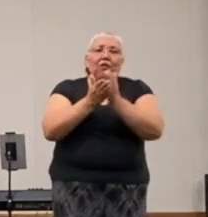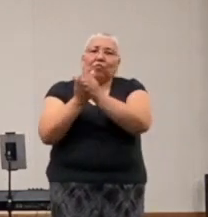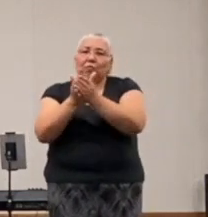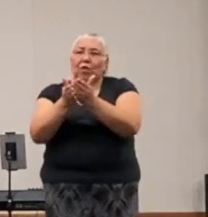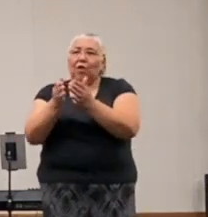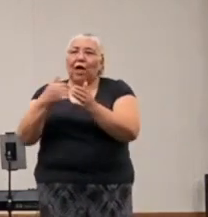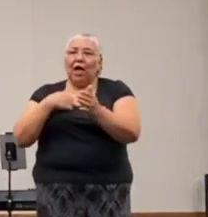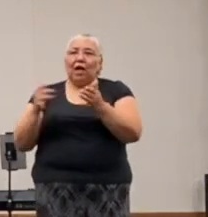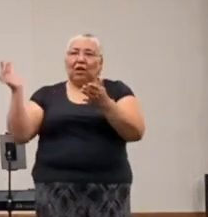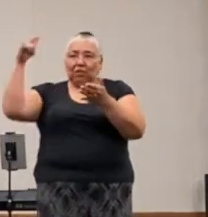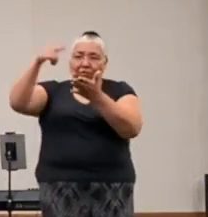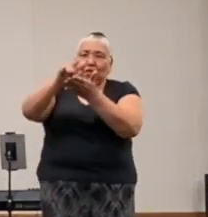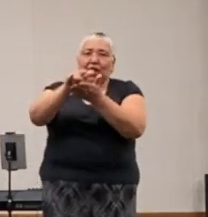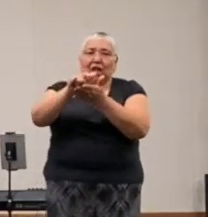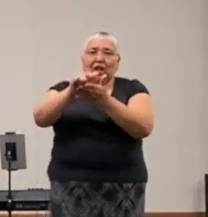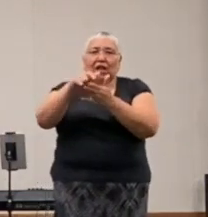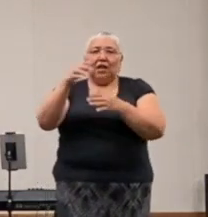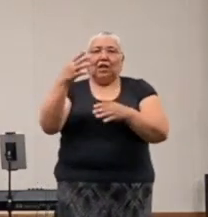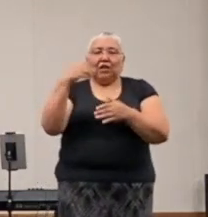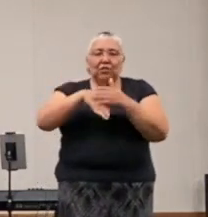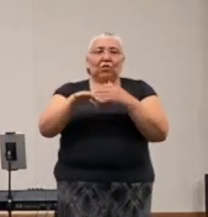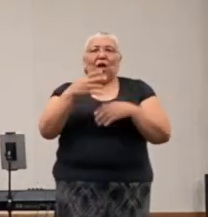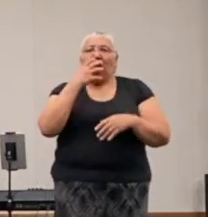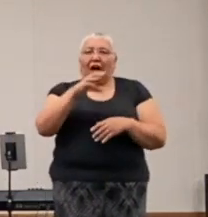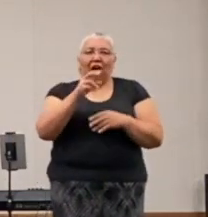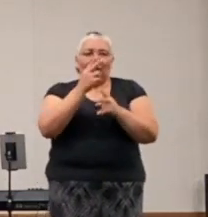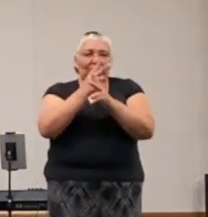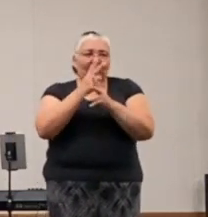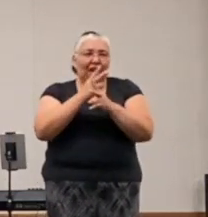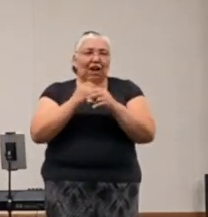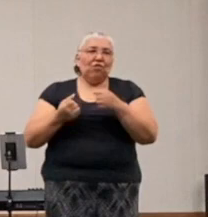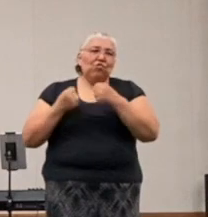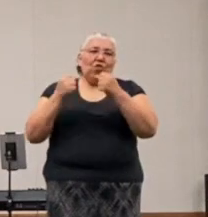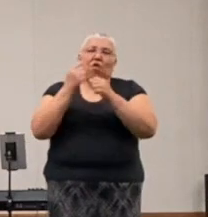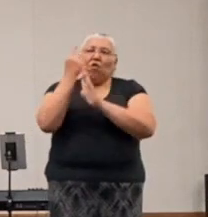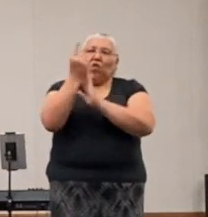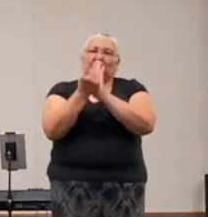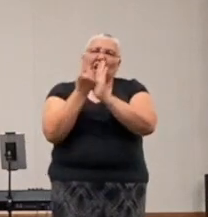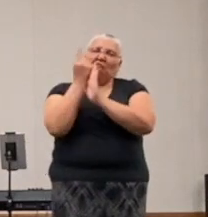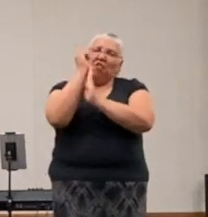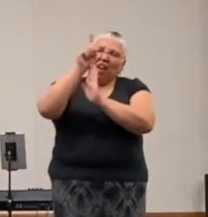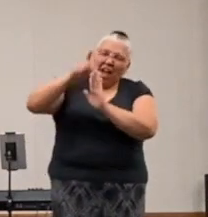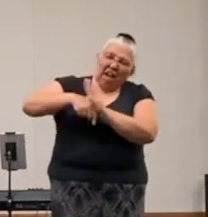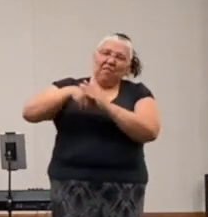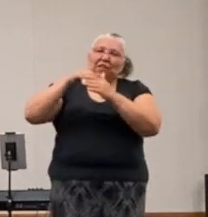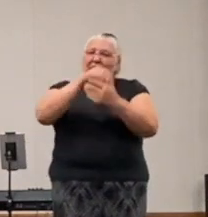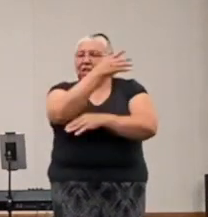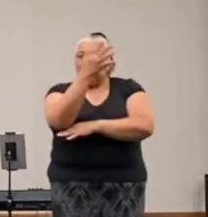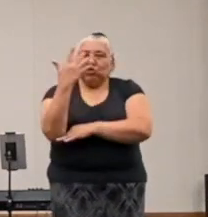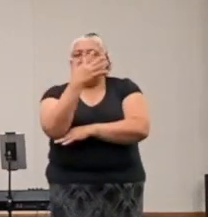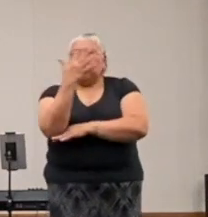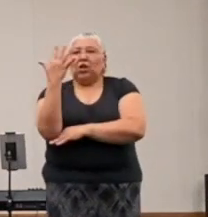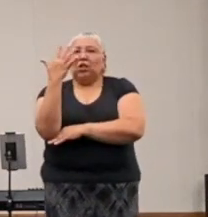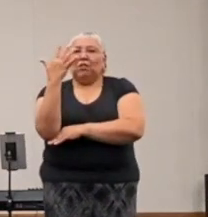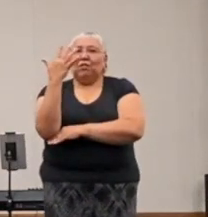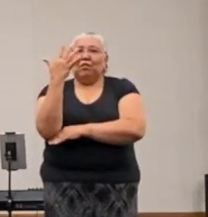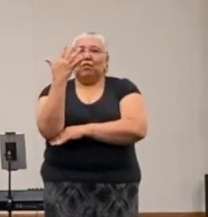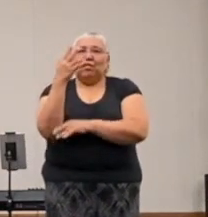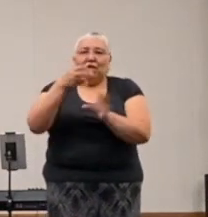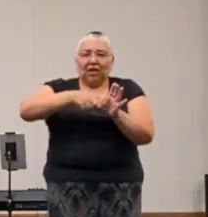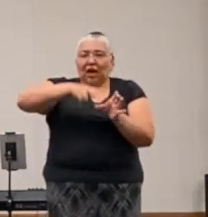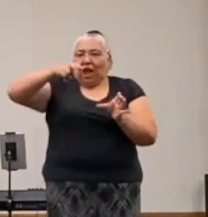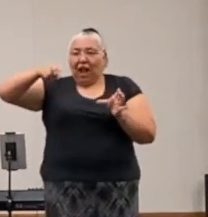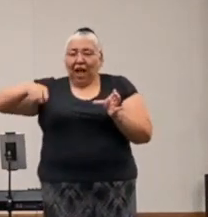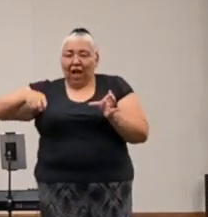got off of a plane, got into a hot van, drove an hour and a half into the jungle, got